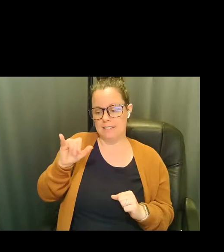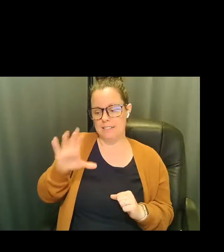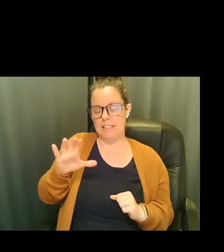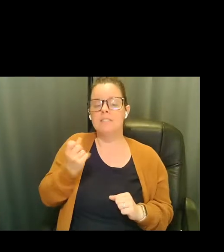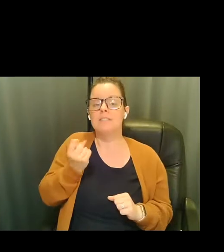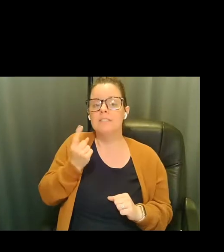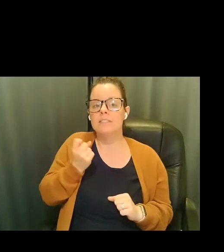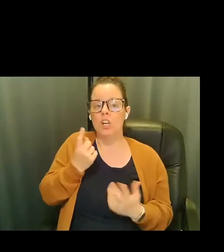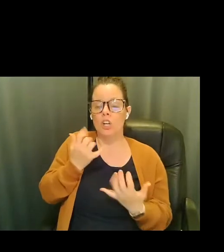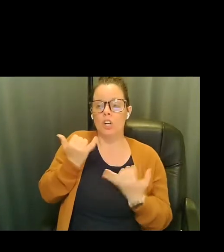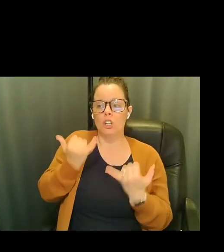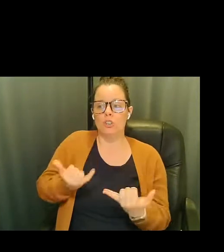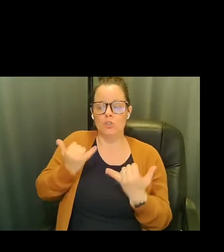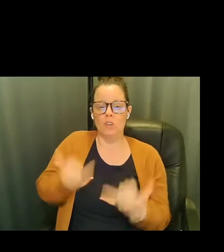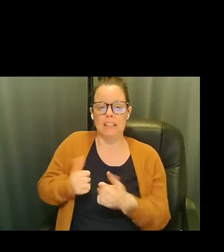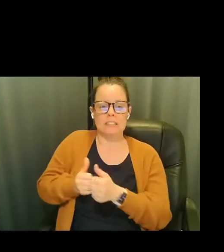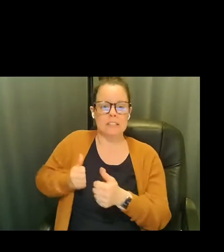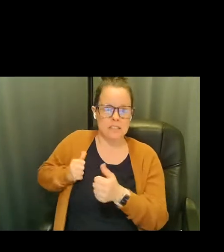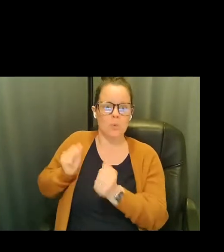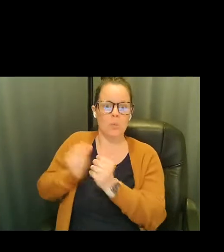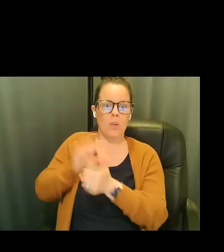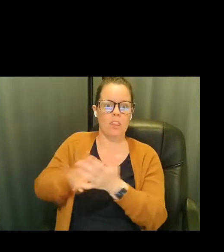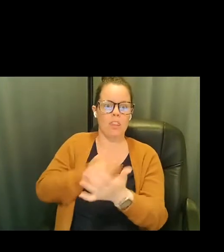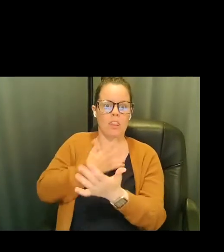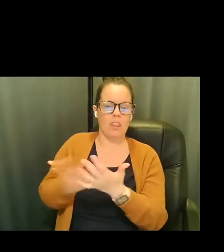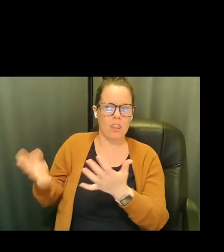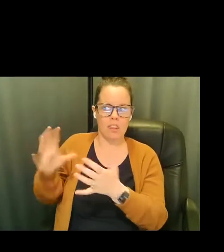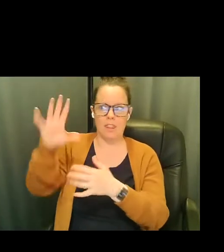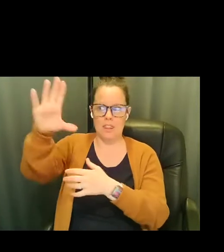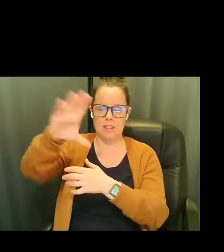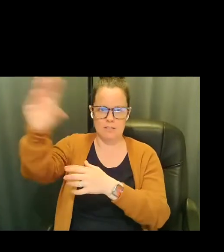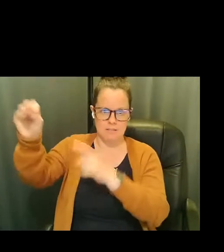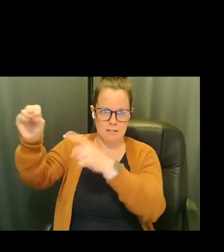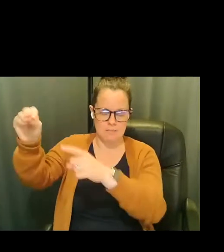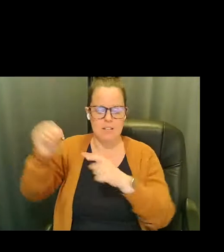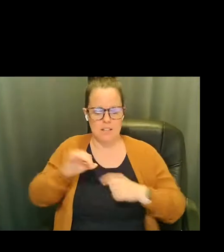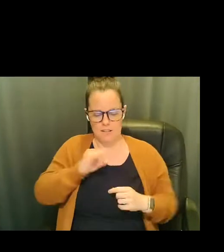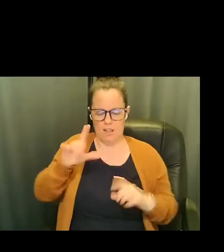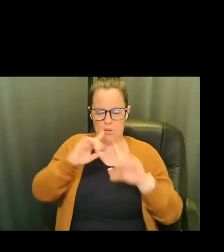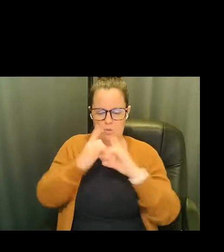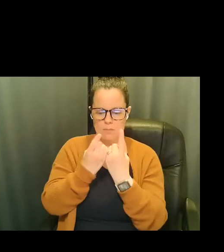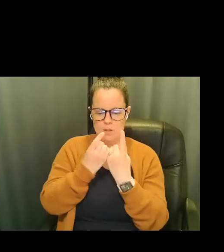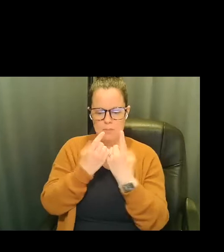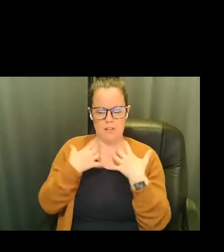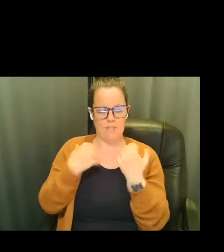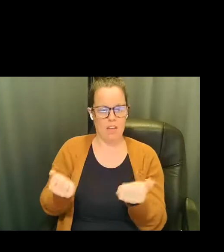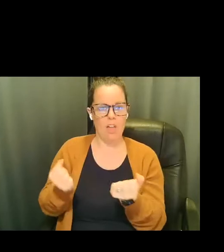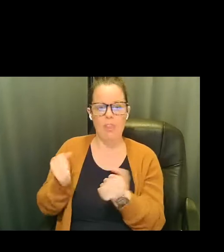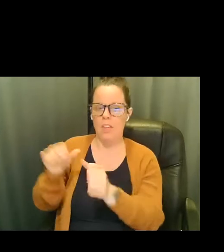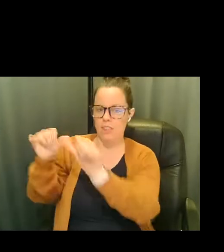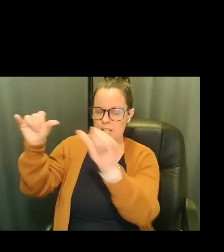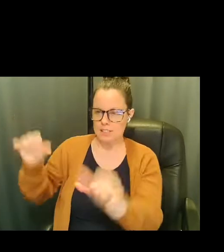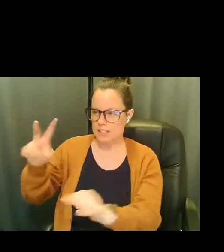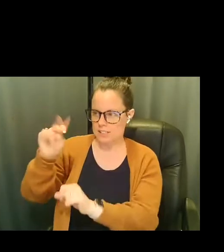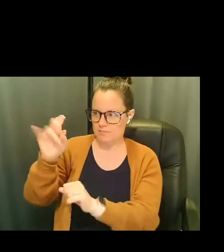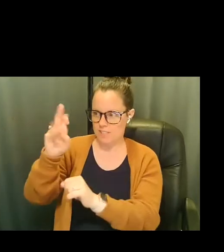vaccine management and scheduling system that the Illinois Department of Public Health and the system vendor are working to fix.